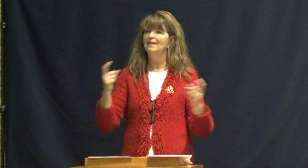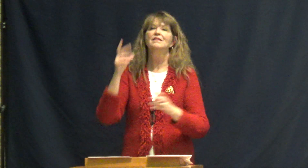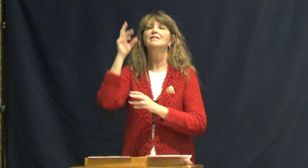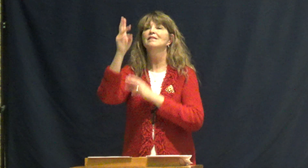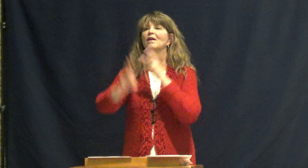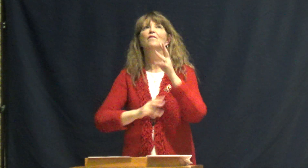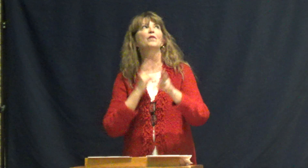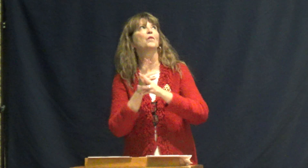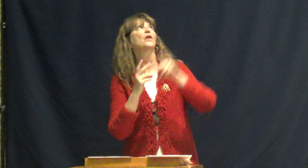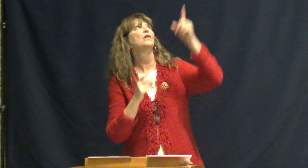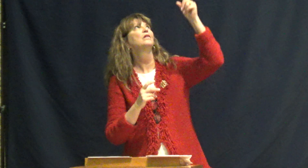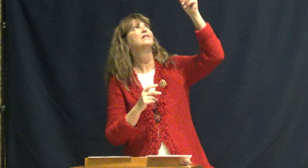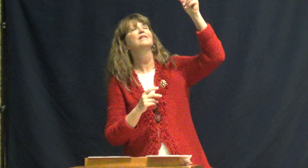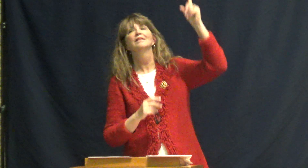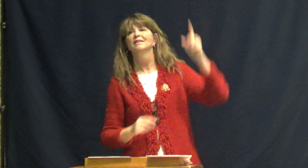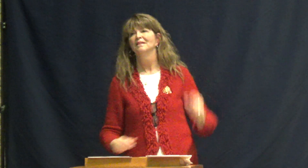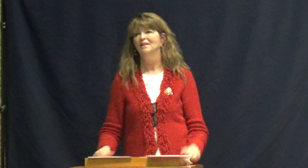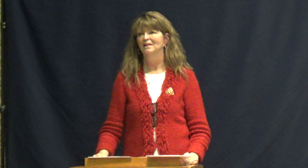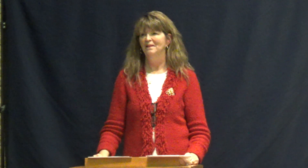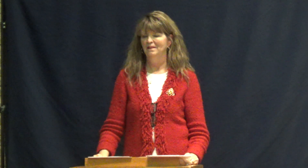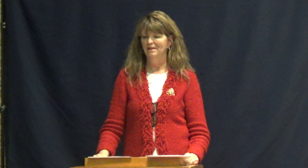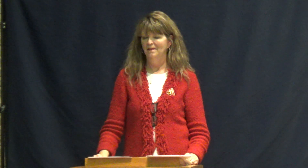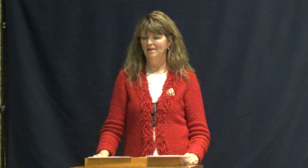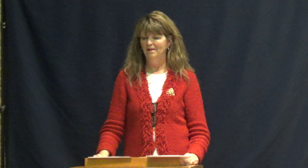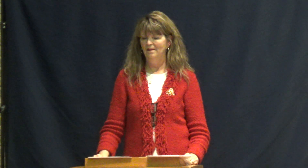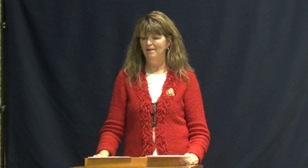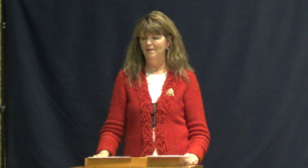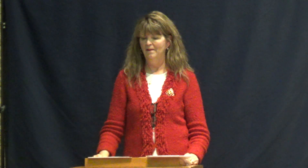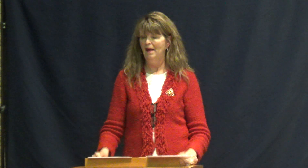bearing the sins of the world.